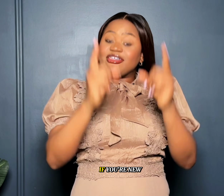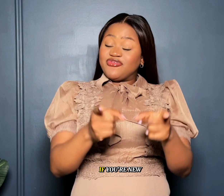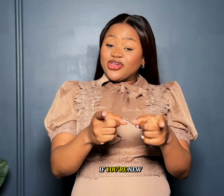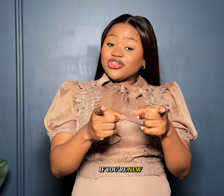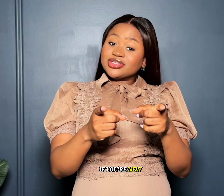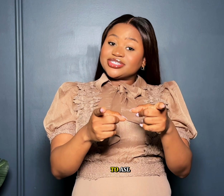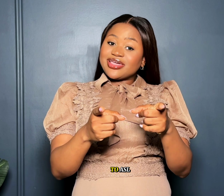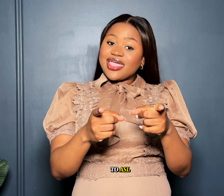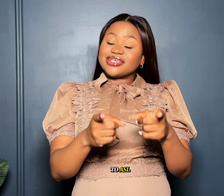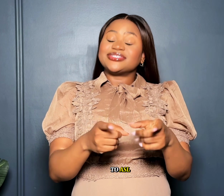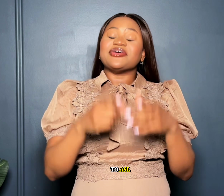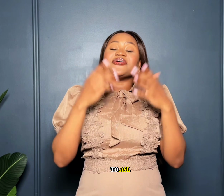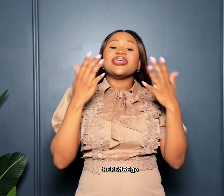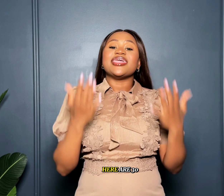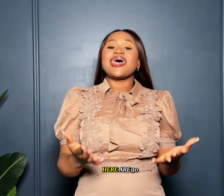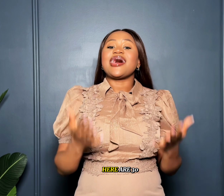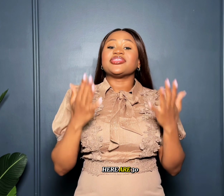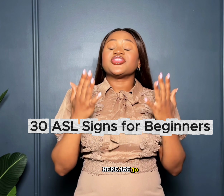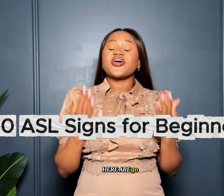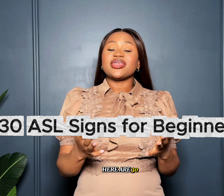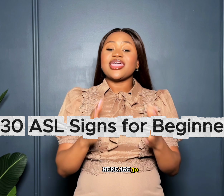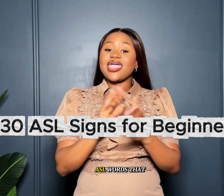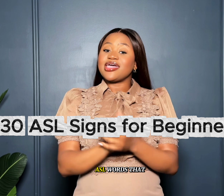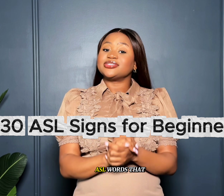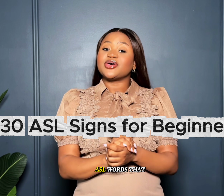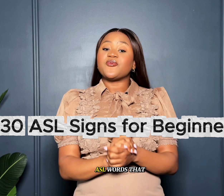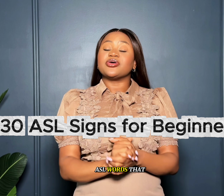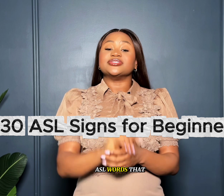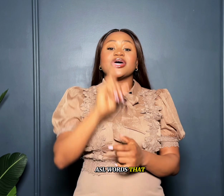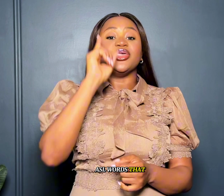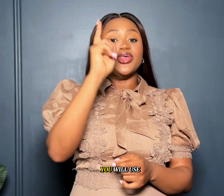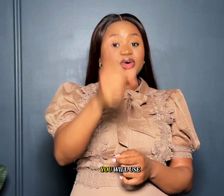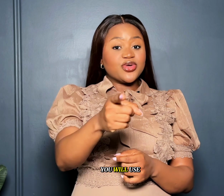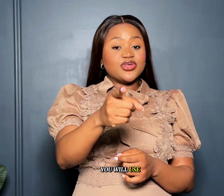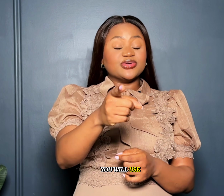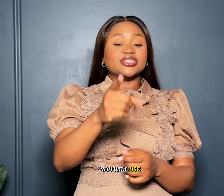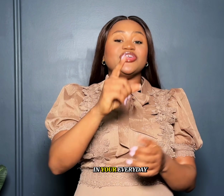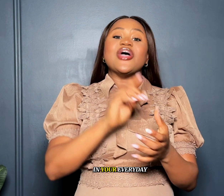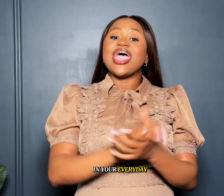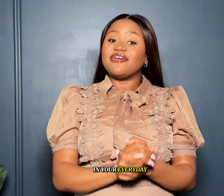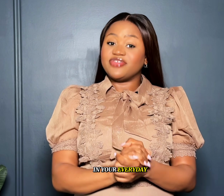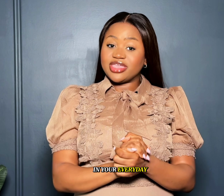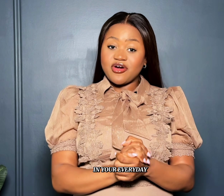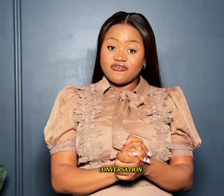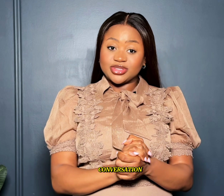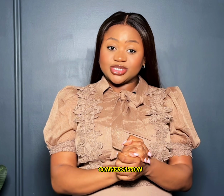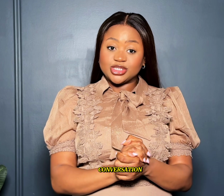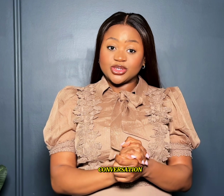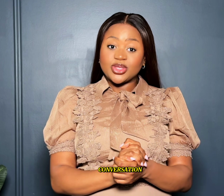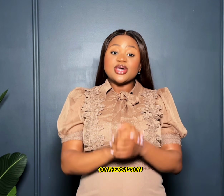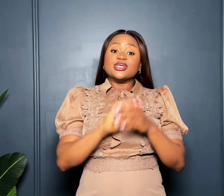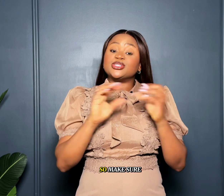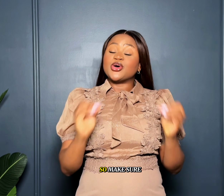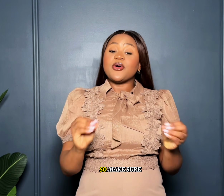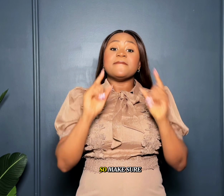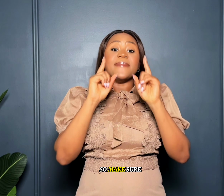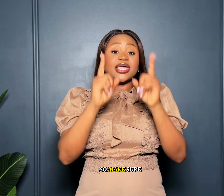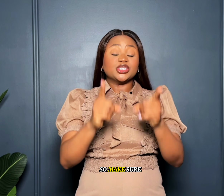If you're new to ASL, here are 30 ASL words that you will use in your everyday conversation. So make sure